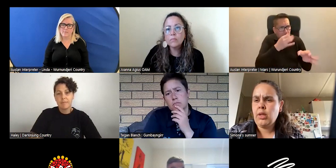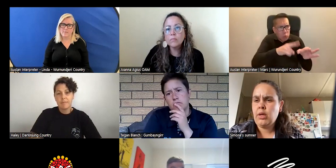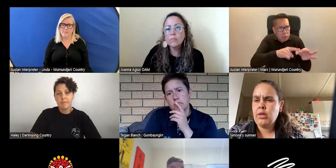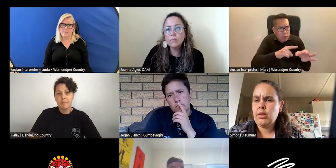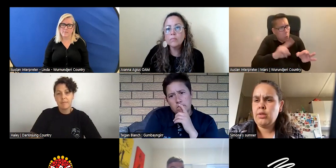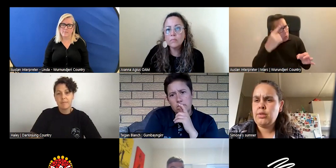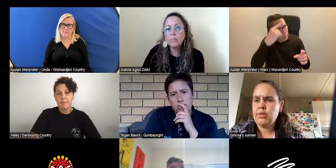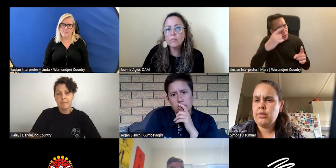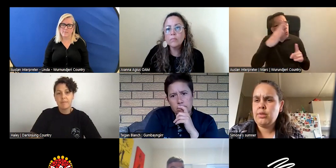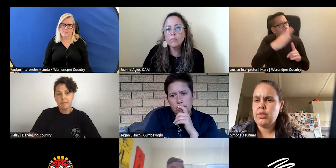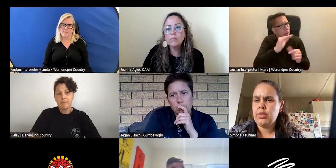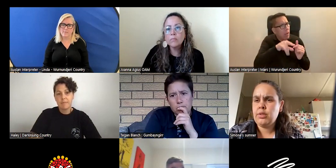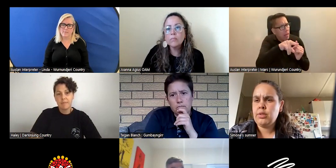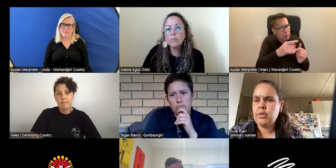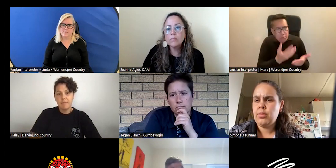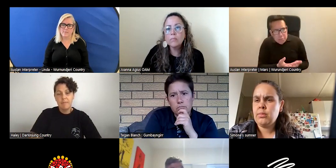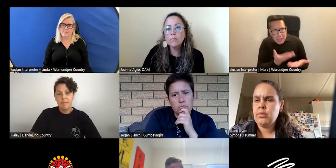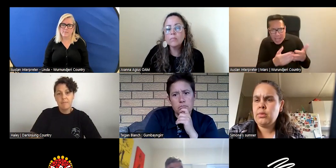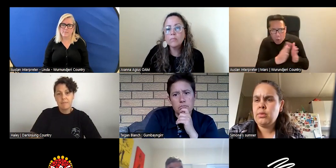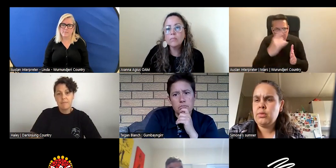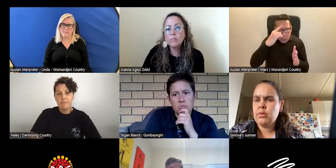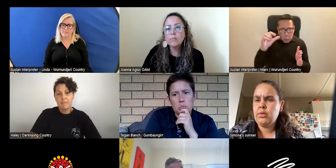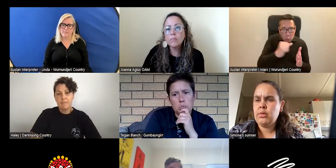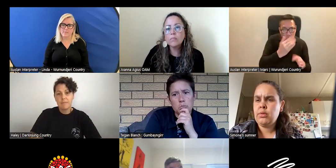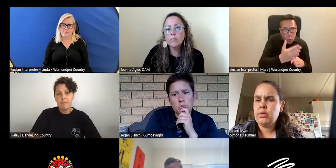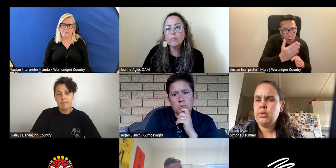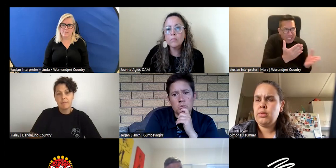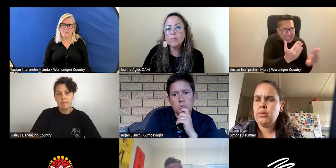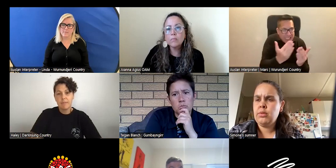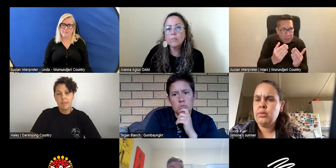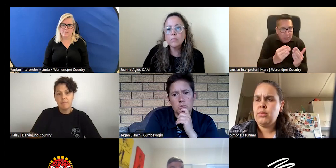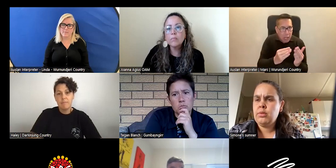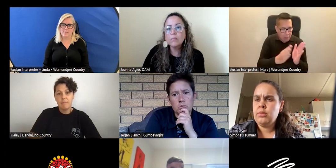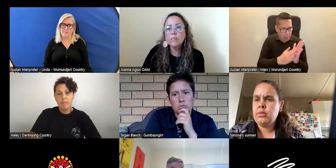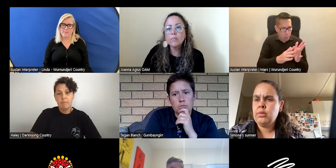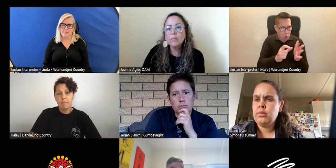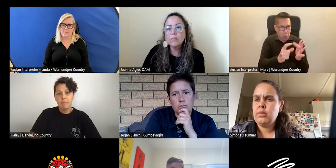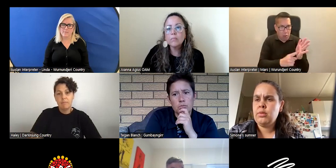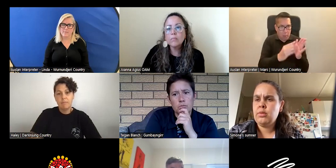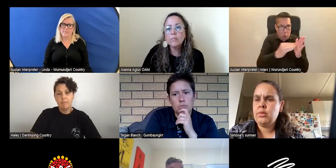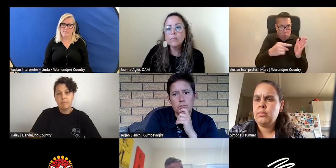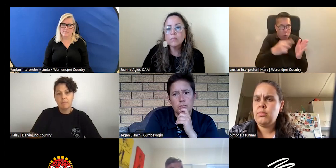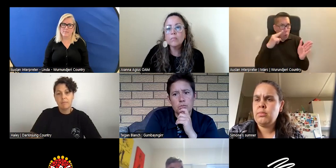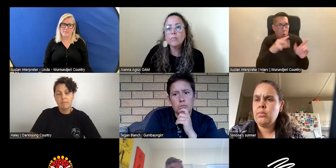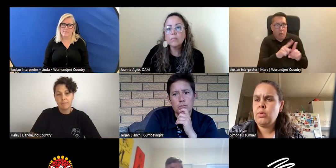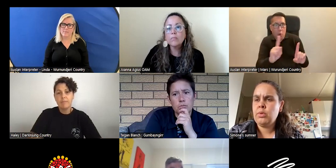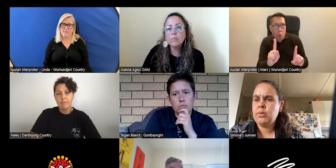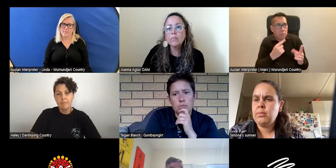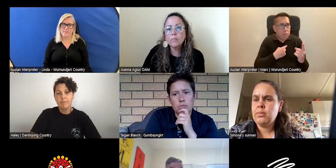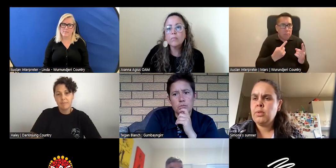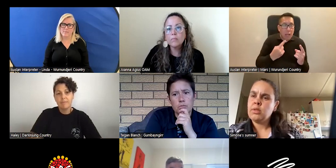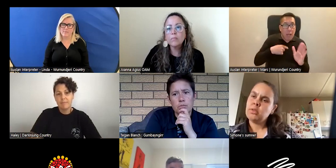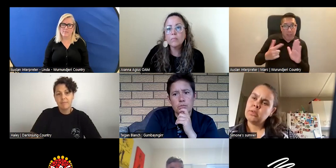that, how they think it should work, what would the model look like, what would need to be considered in the